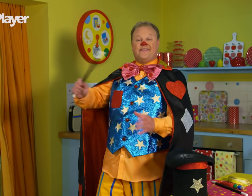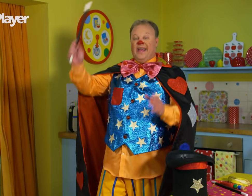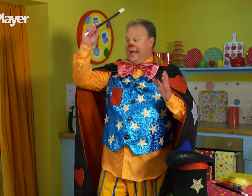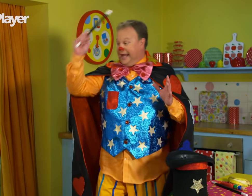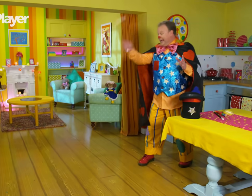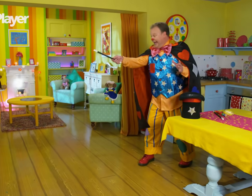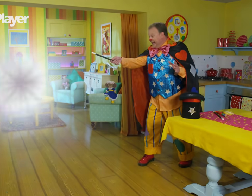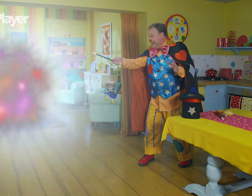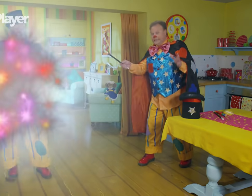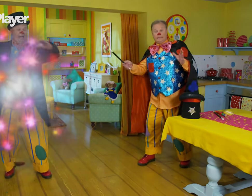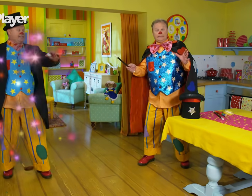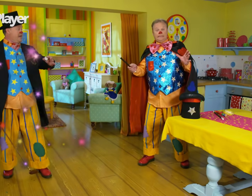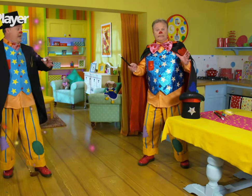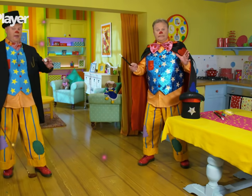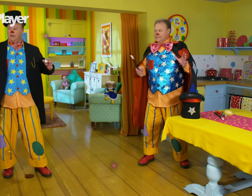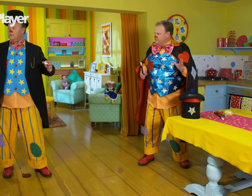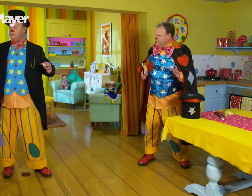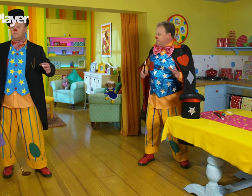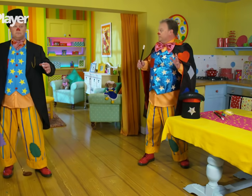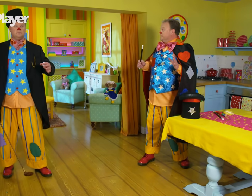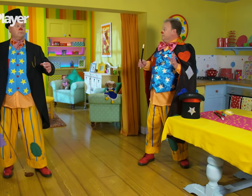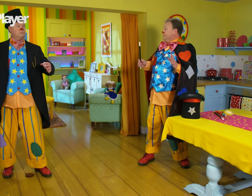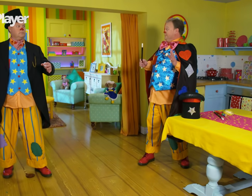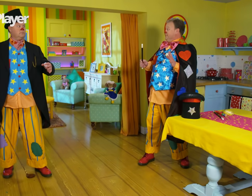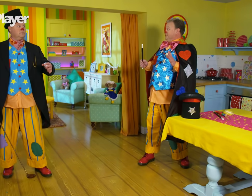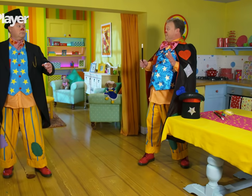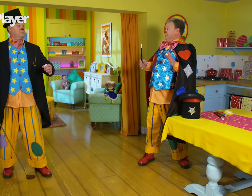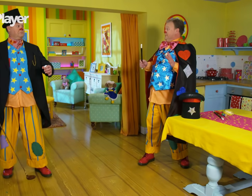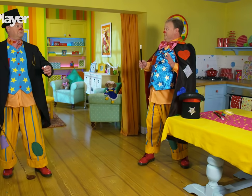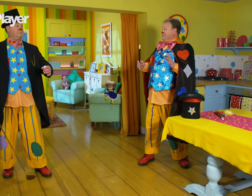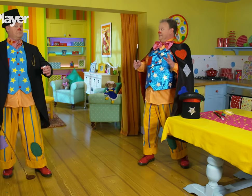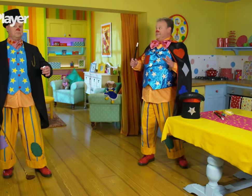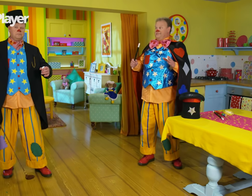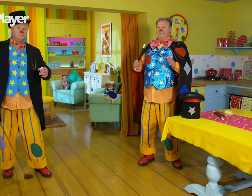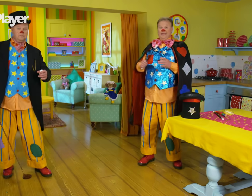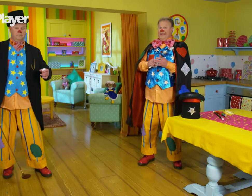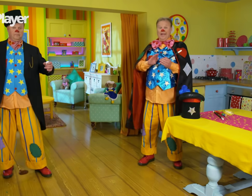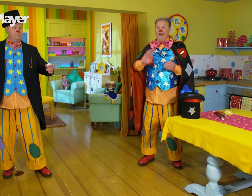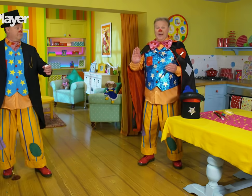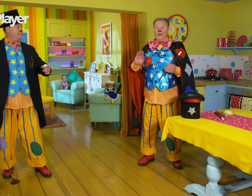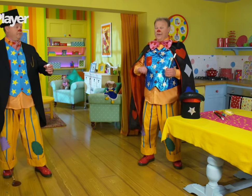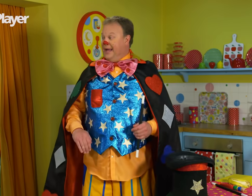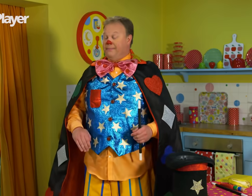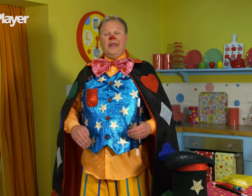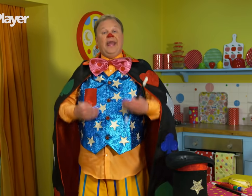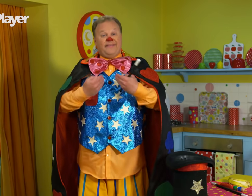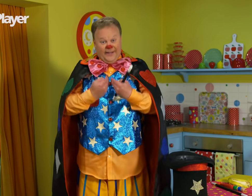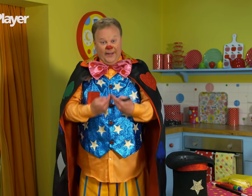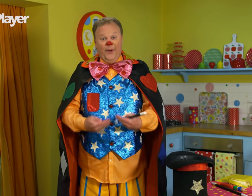One, two, three! I say! That's not Aunt Polly Tumbleini! No! It's